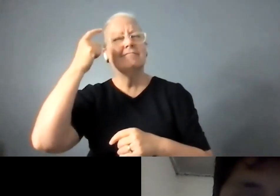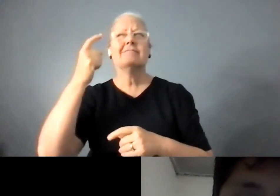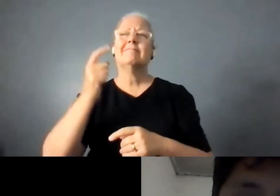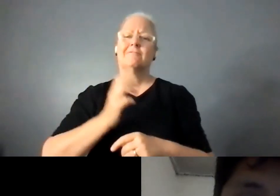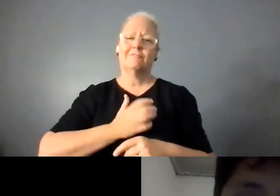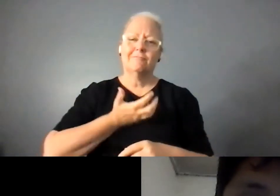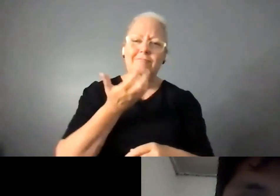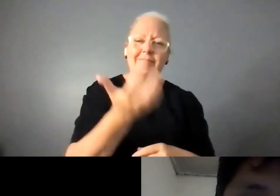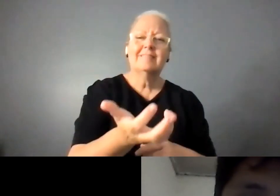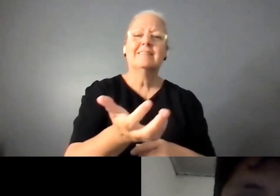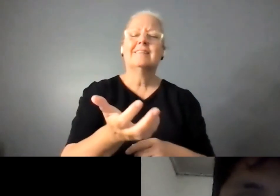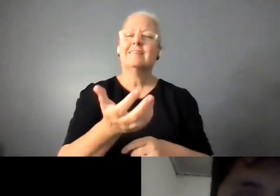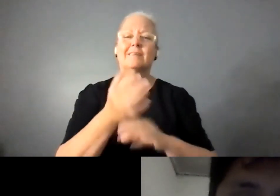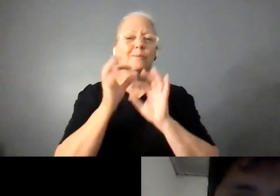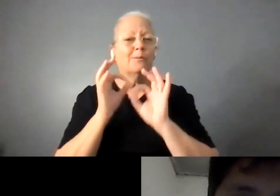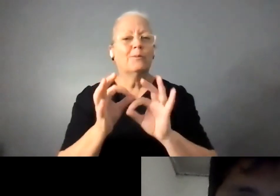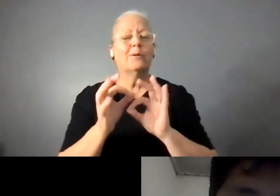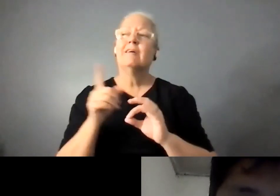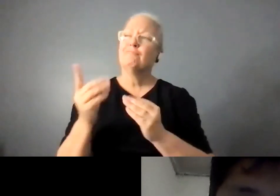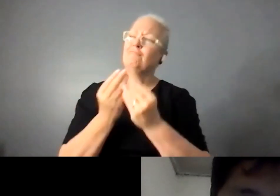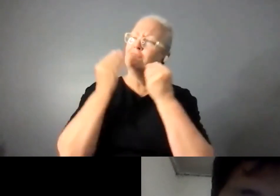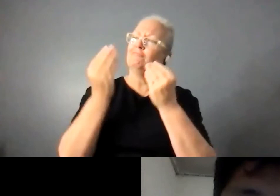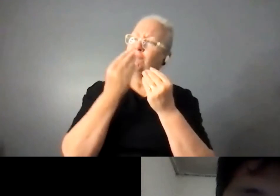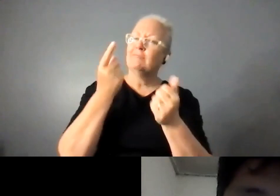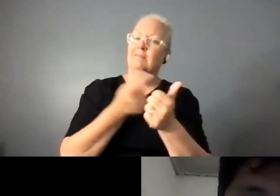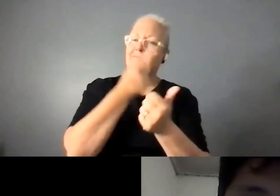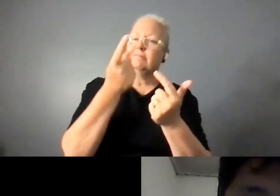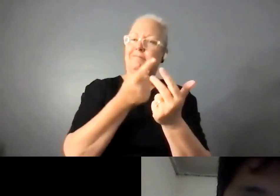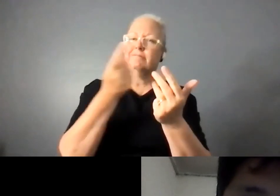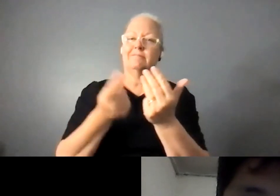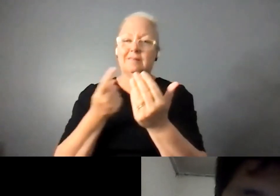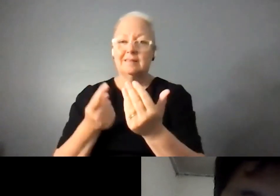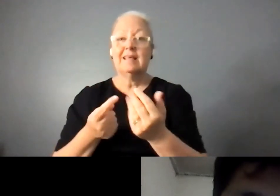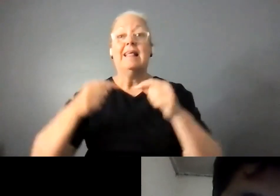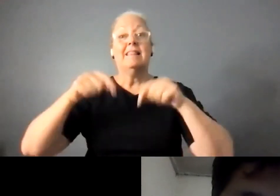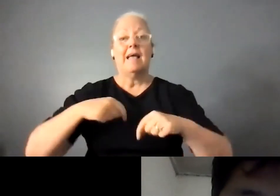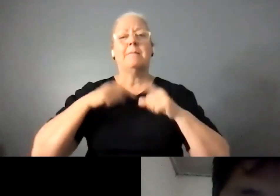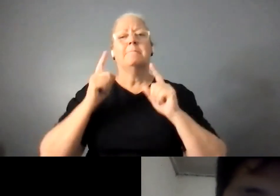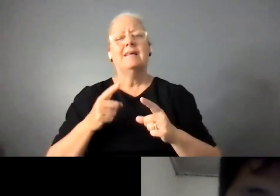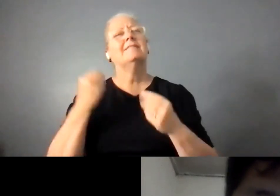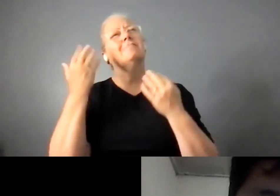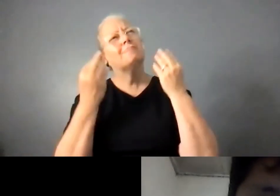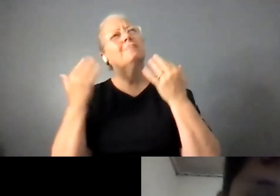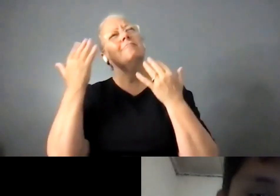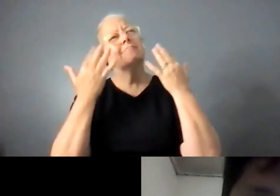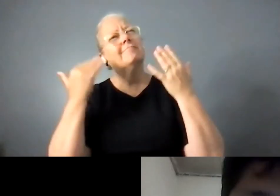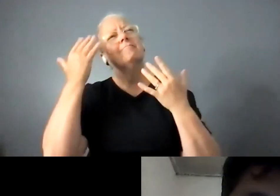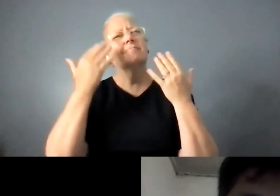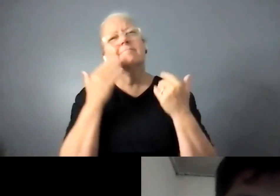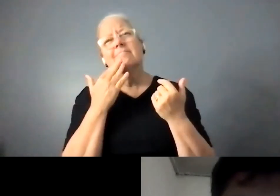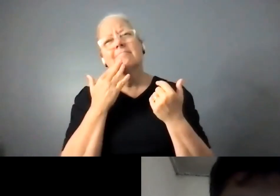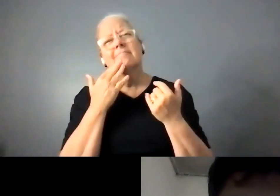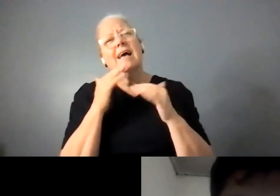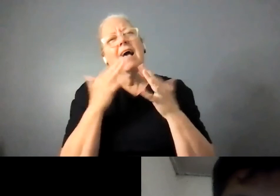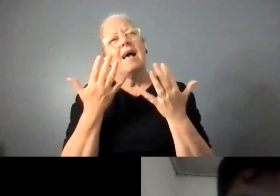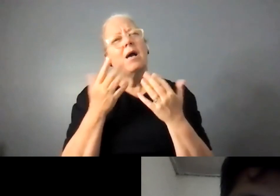us many things, and now we have to analyze them and also use them in our daily lives, all